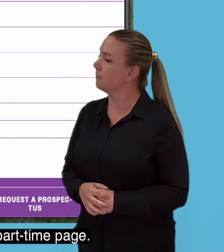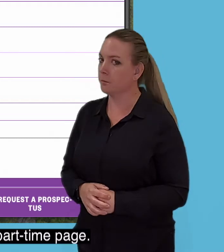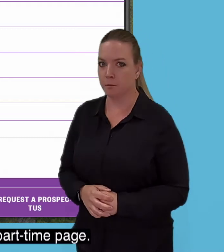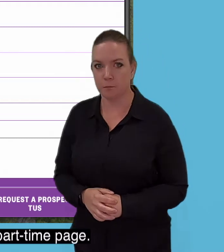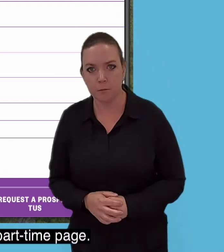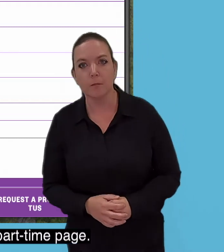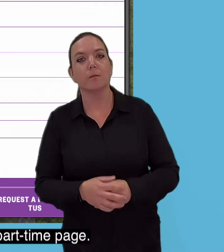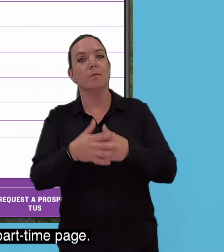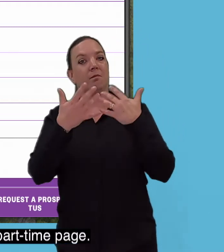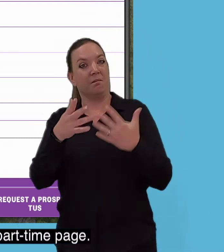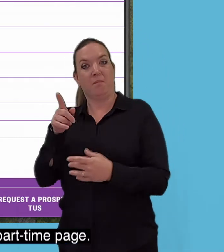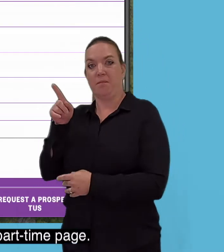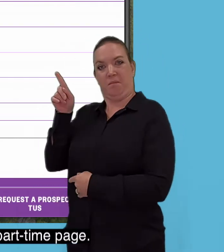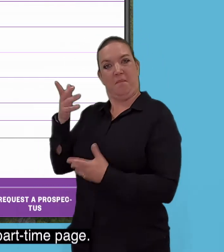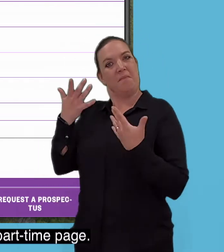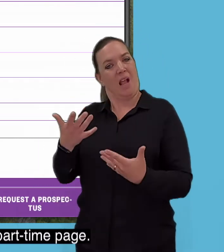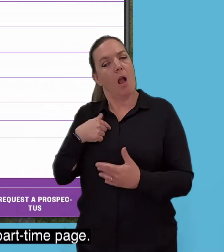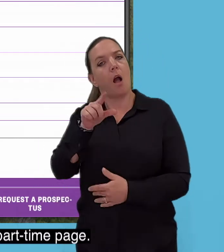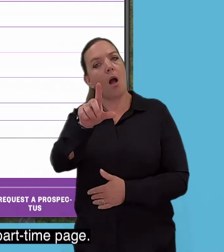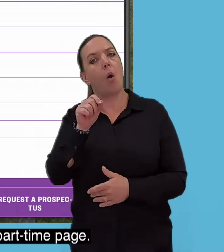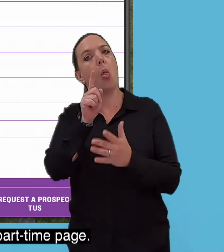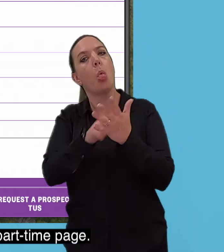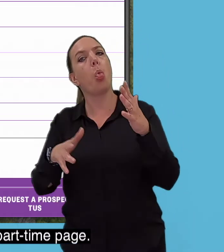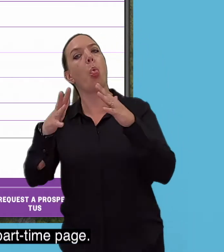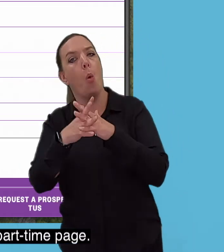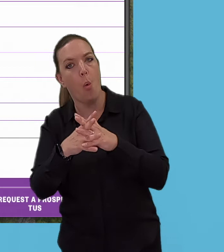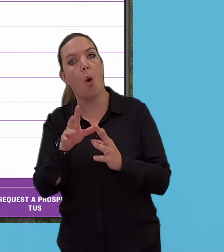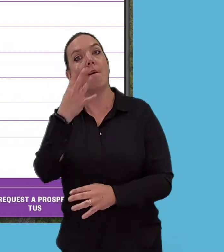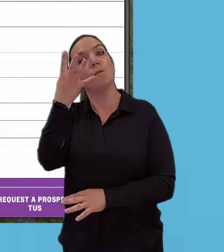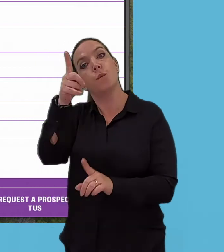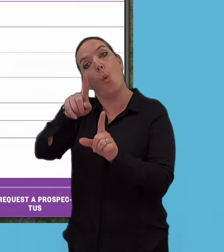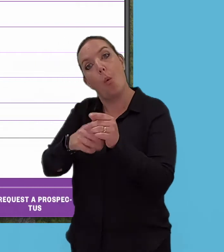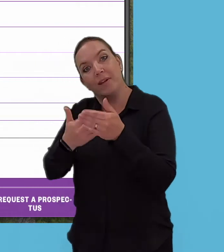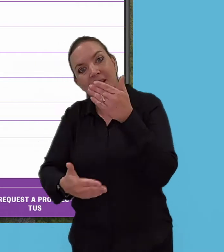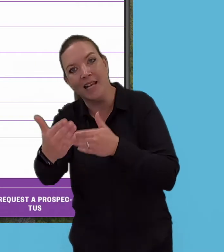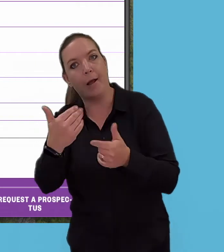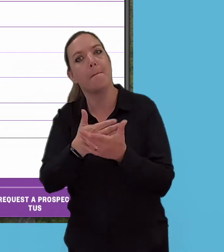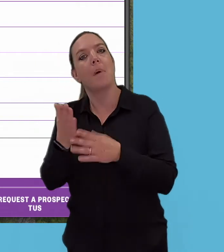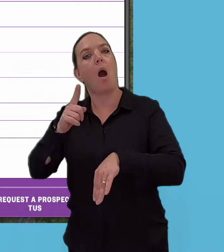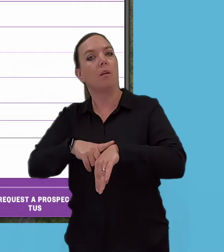I'm going to go on to the Law 4-year part-time page.